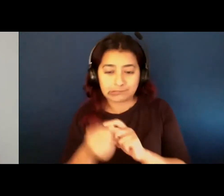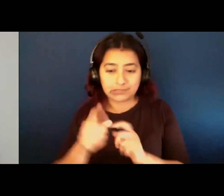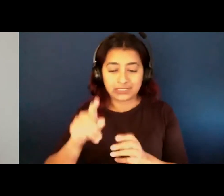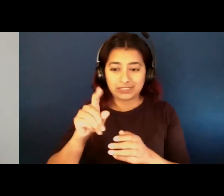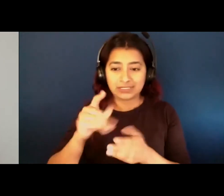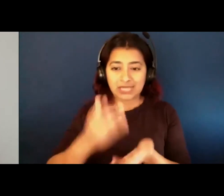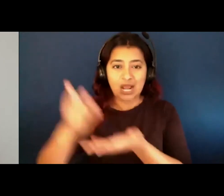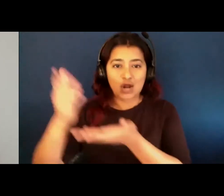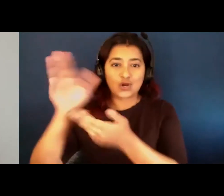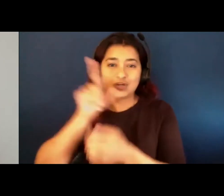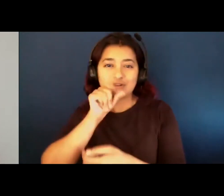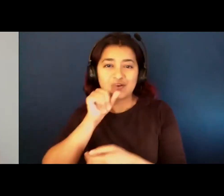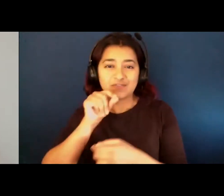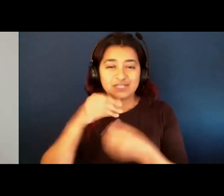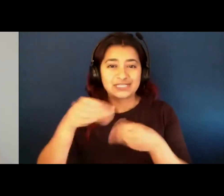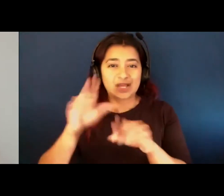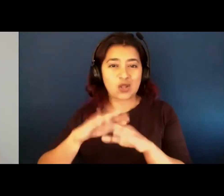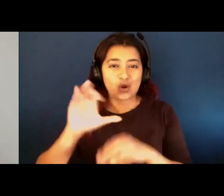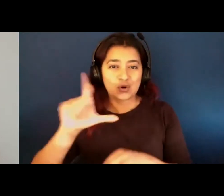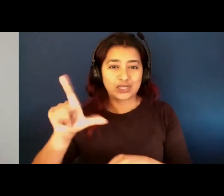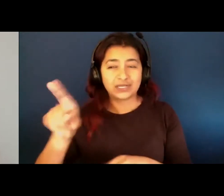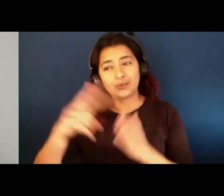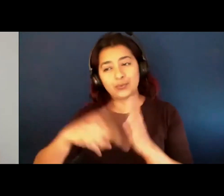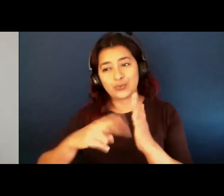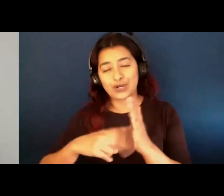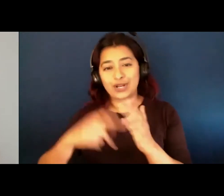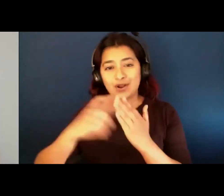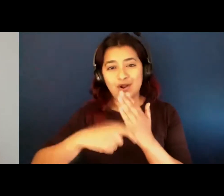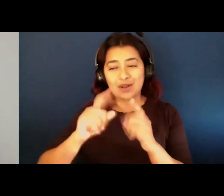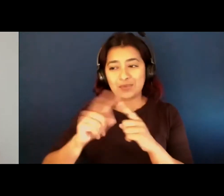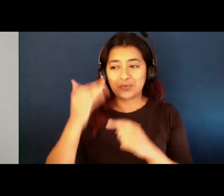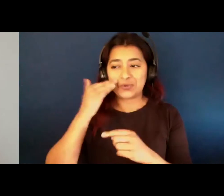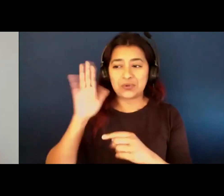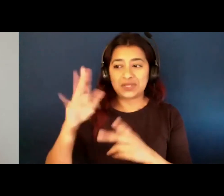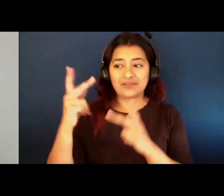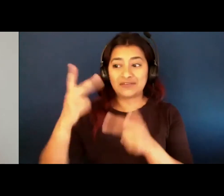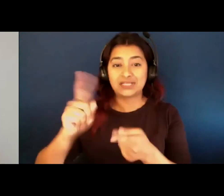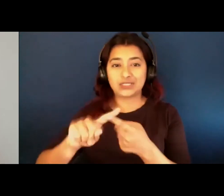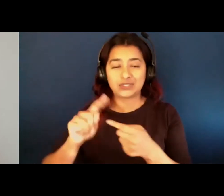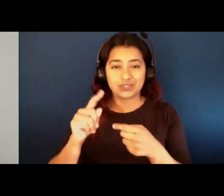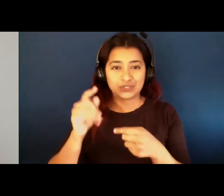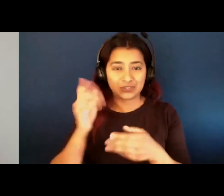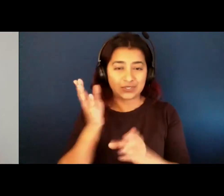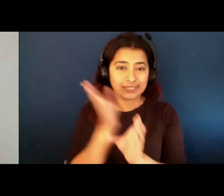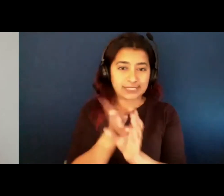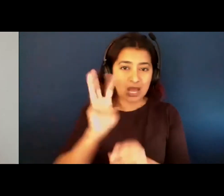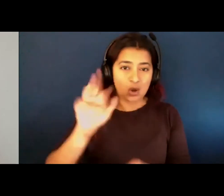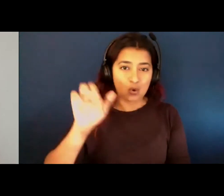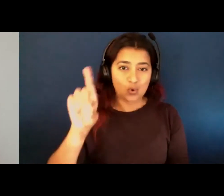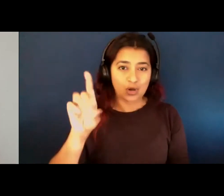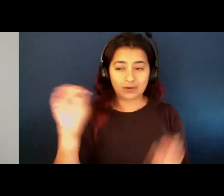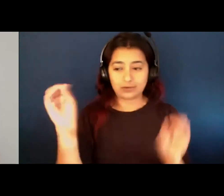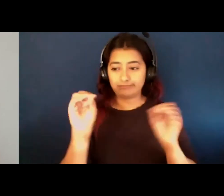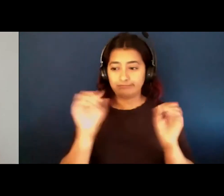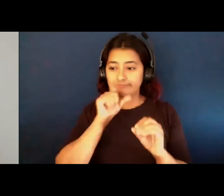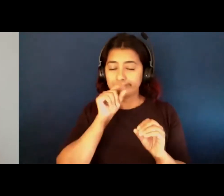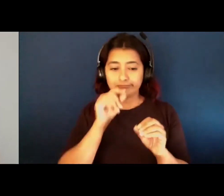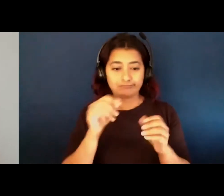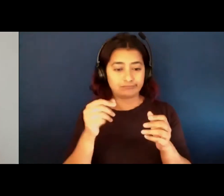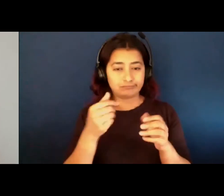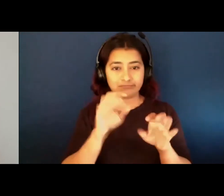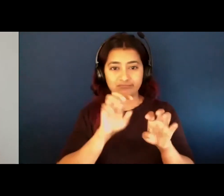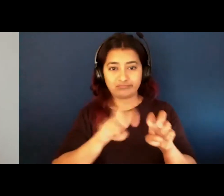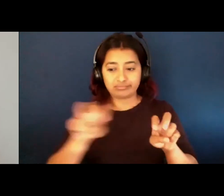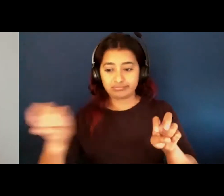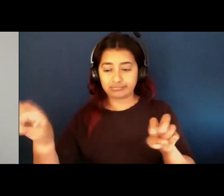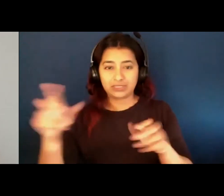Craigslist. He said he had read an article, but we all knew about his visits to the psych ward, and none of the pigeons, a flock of hundreds, stayed around